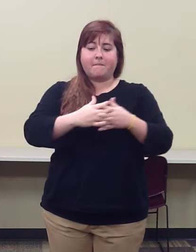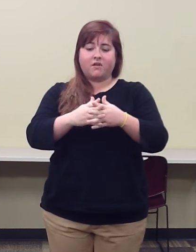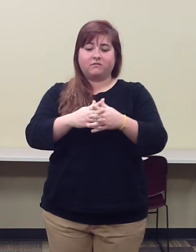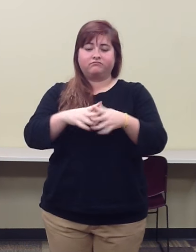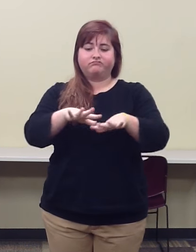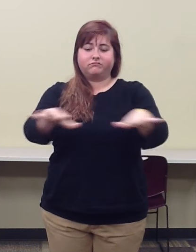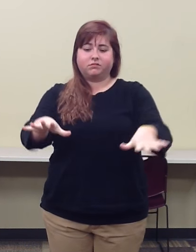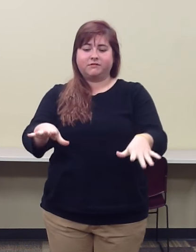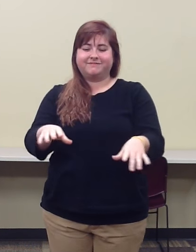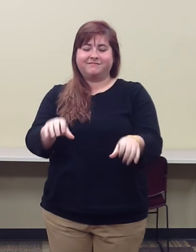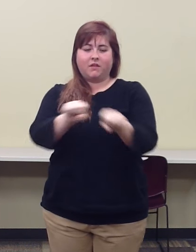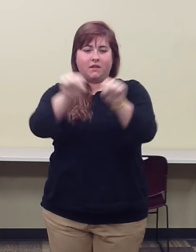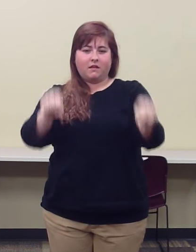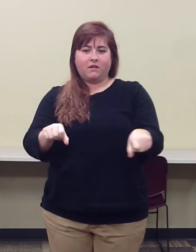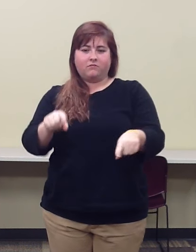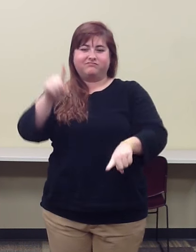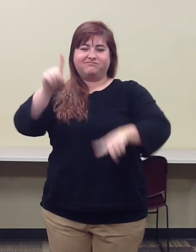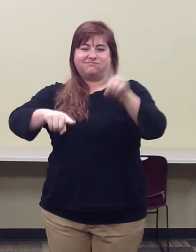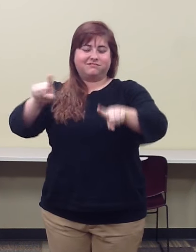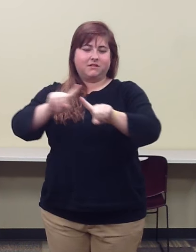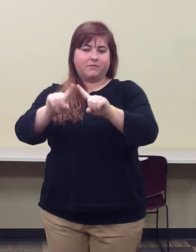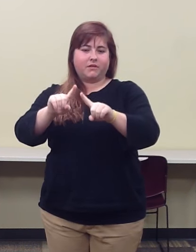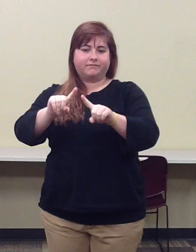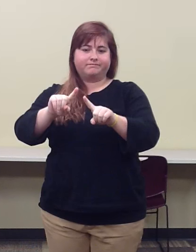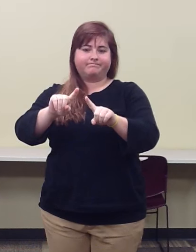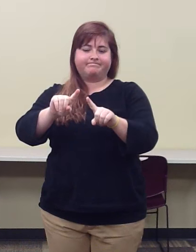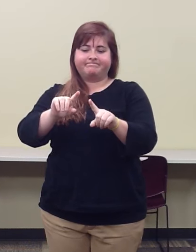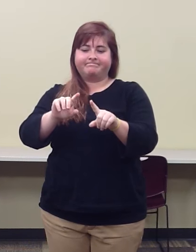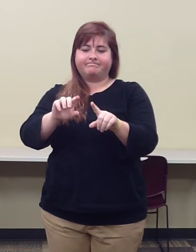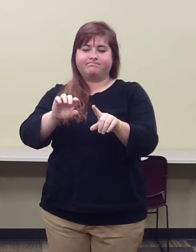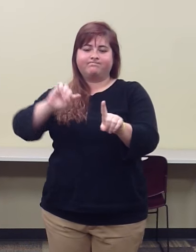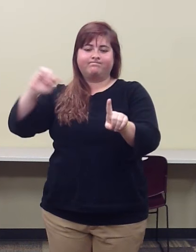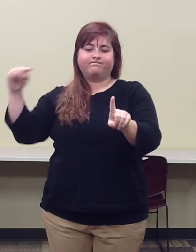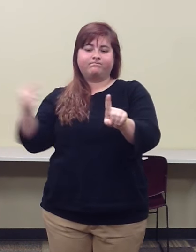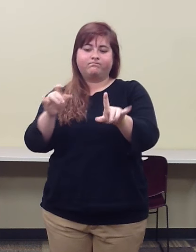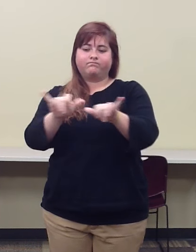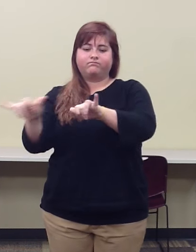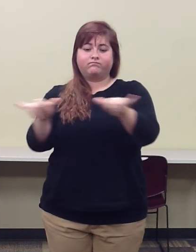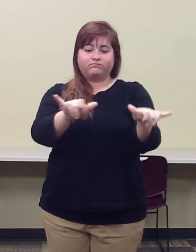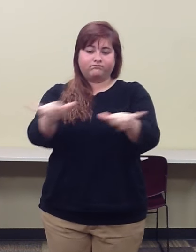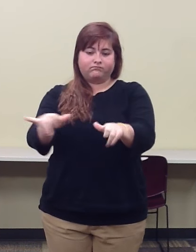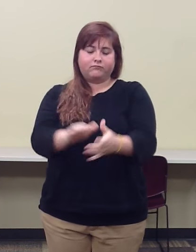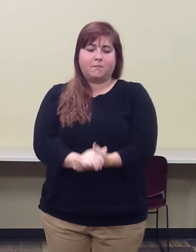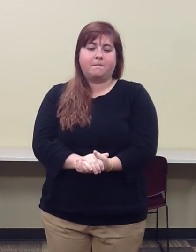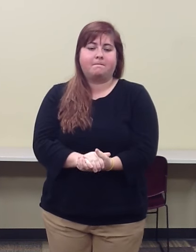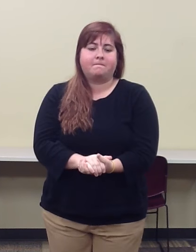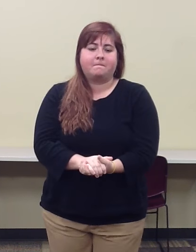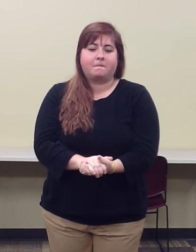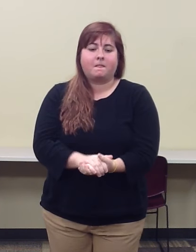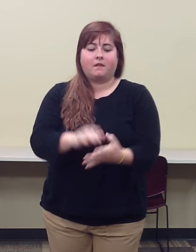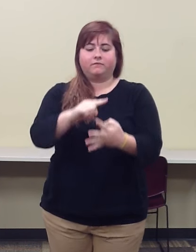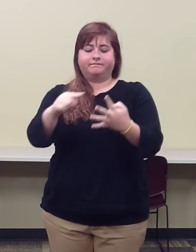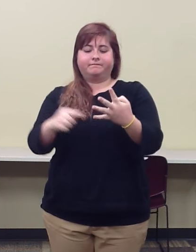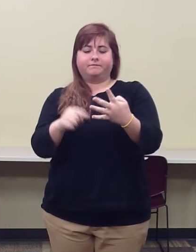are somewhat different, but all achieve the same purpose. There are basically four parts of the criminal